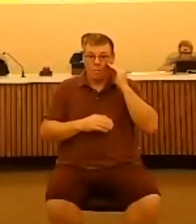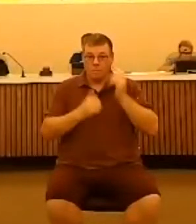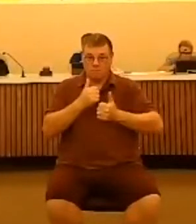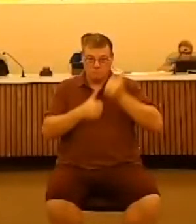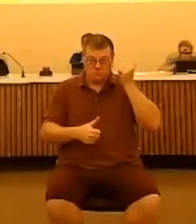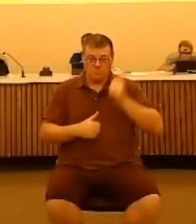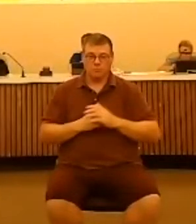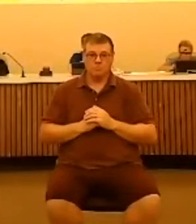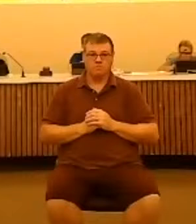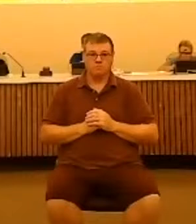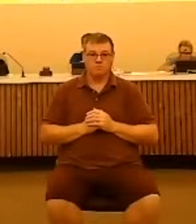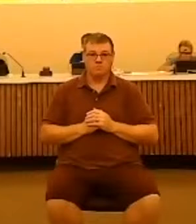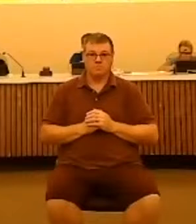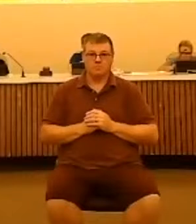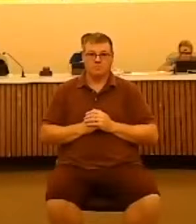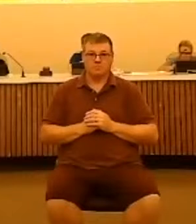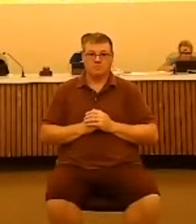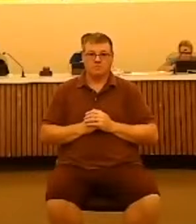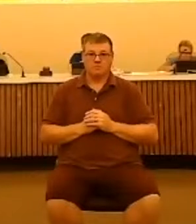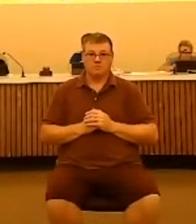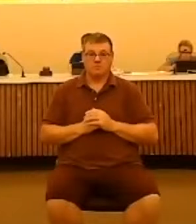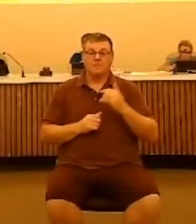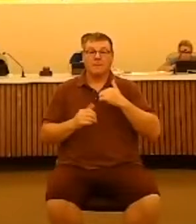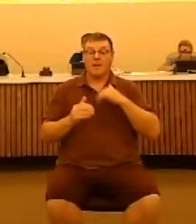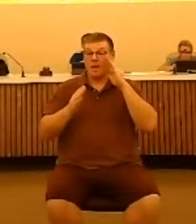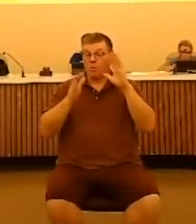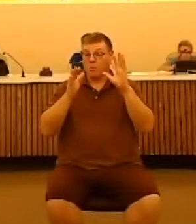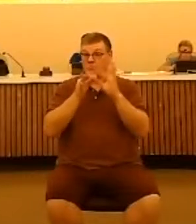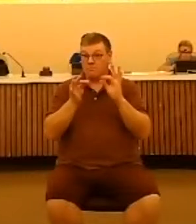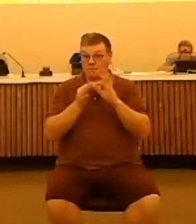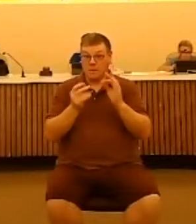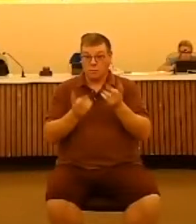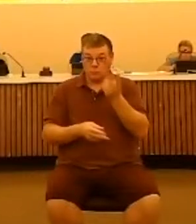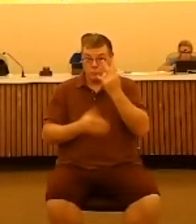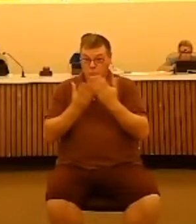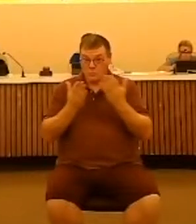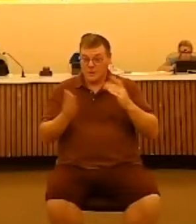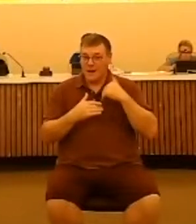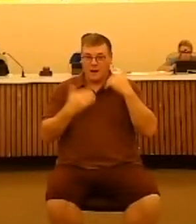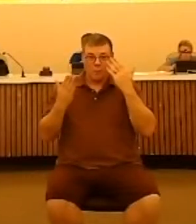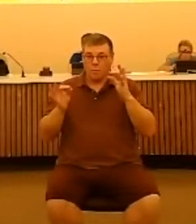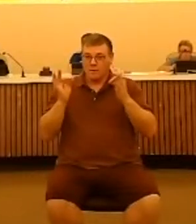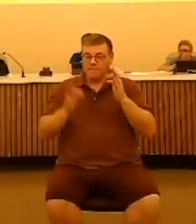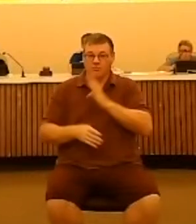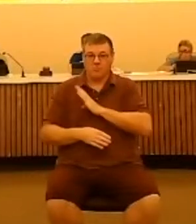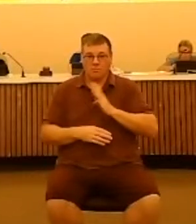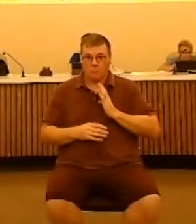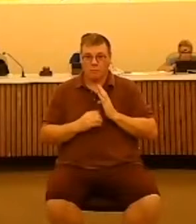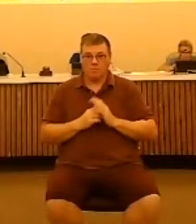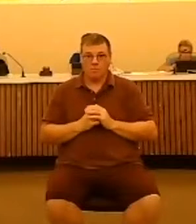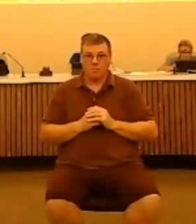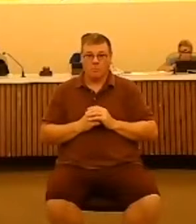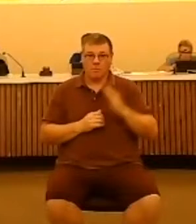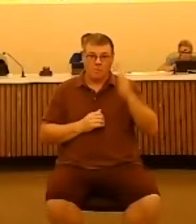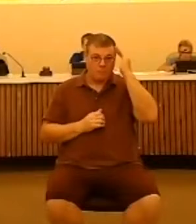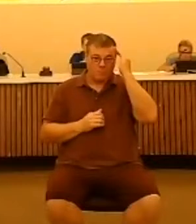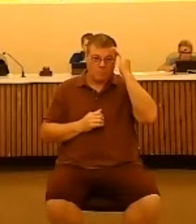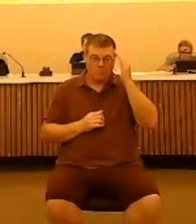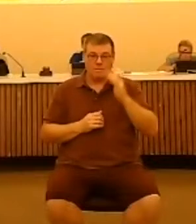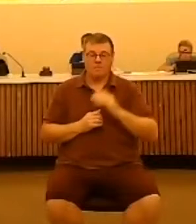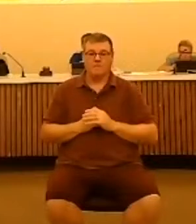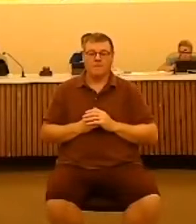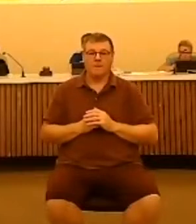most. I'll mention a couple things that I don't know if the board is aware of or